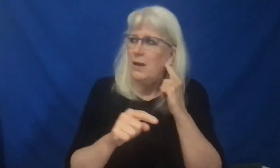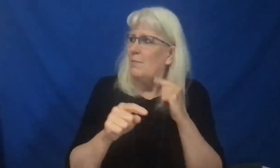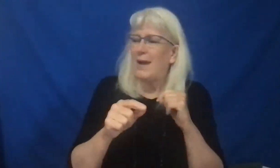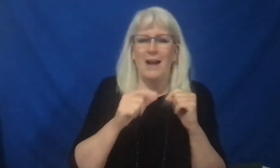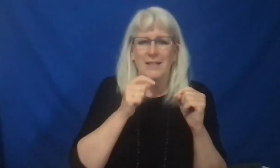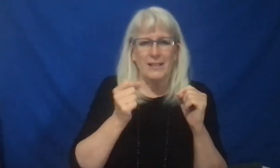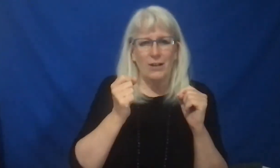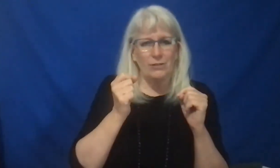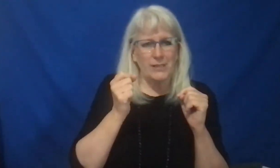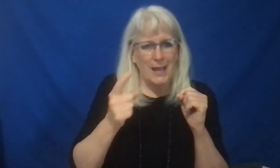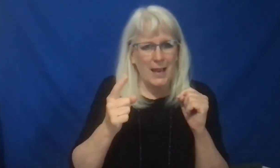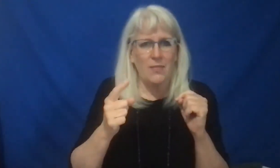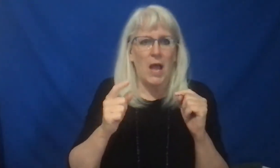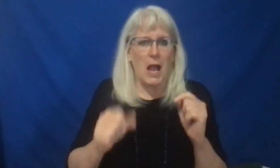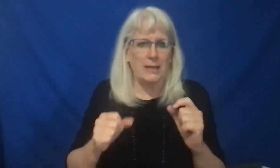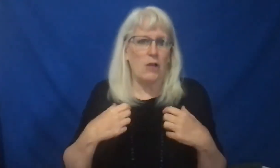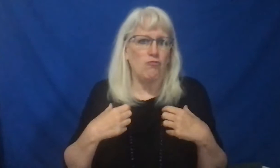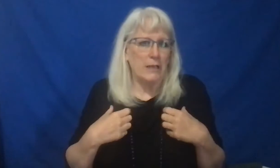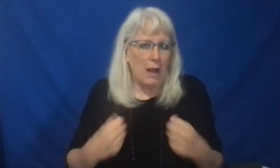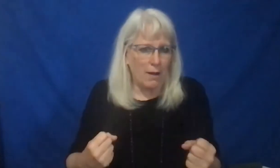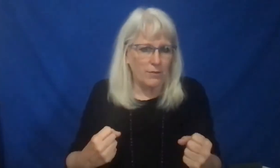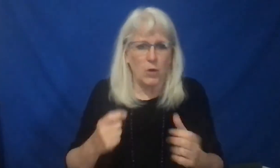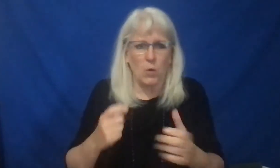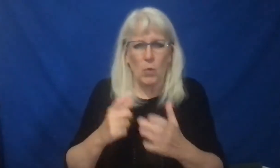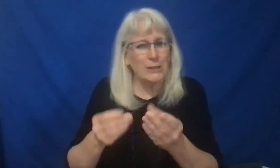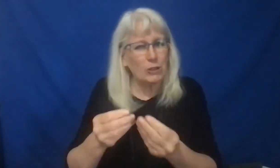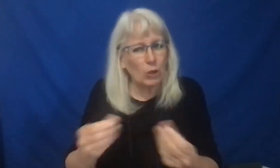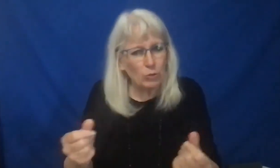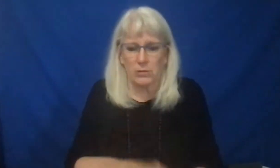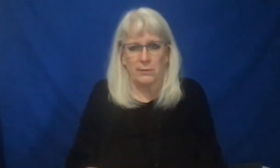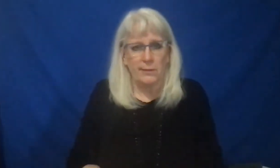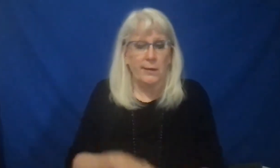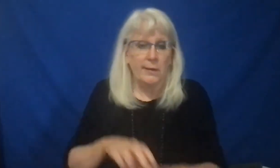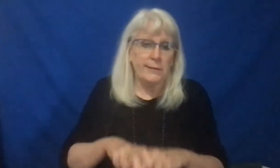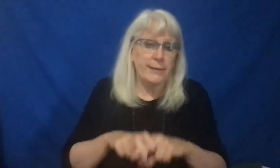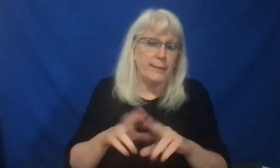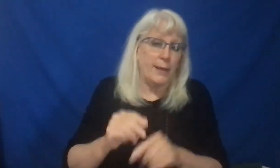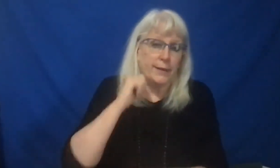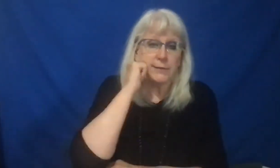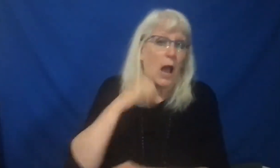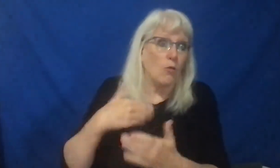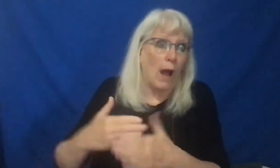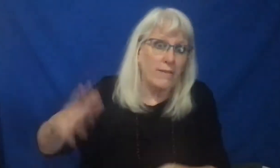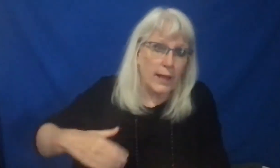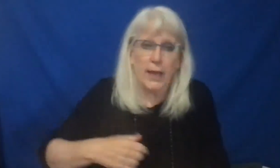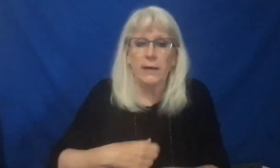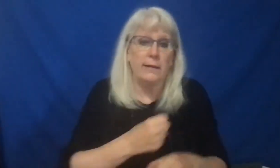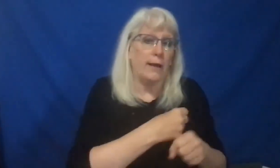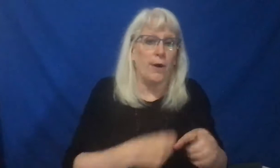way out. I didn't know that there was a solution. I was sitting in those meetings. I would come late, I would leave early, and I